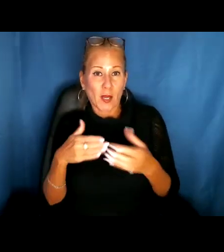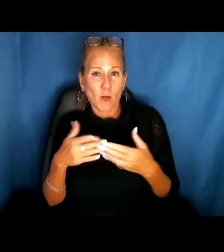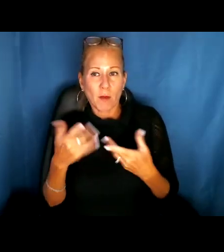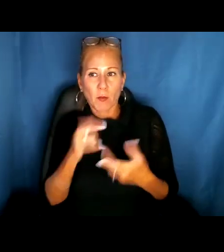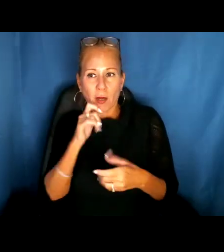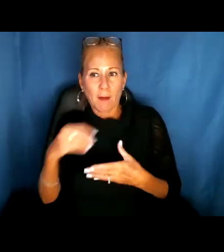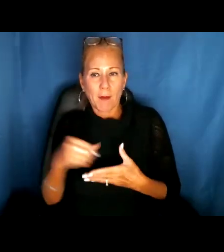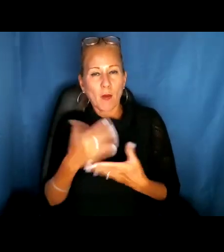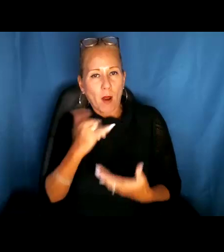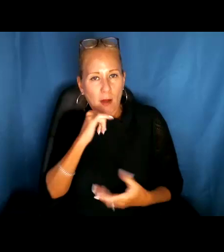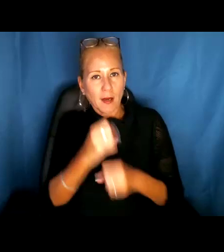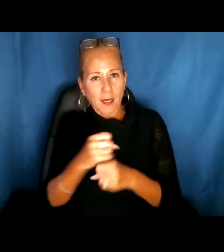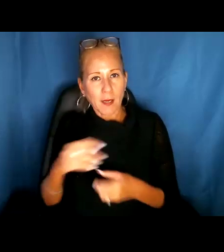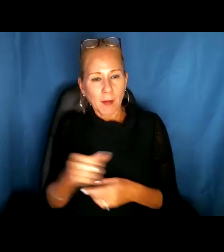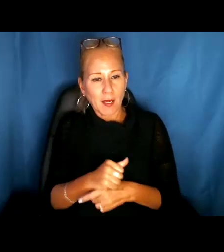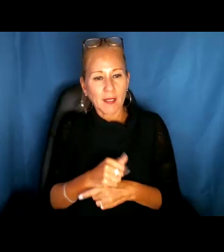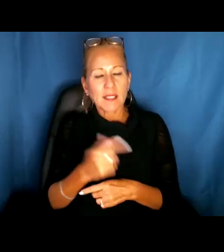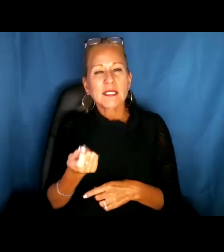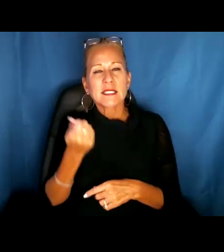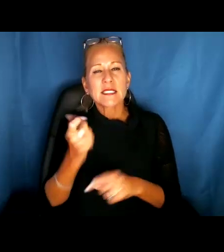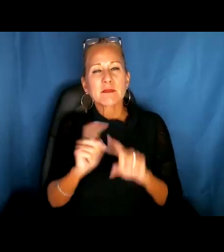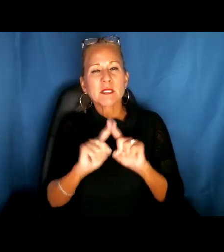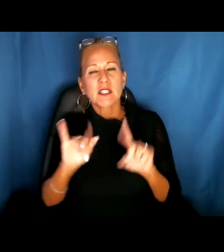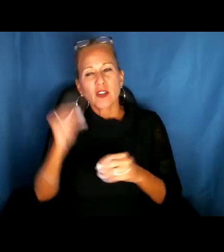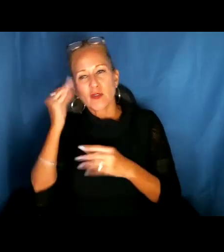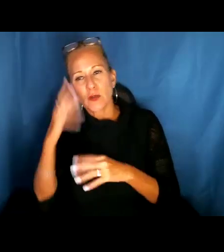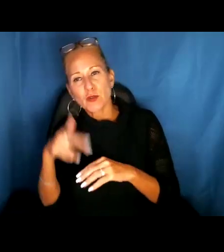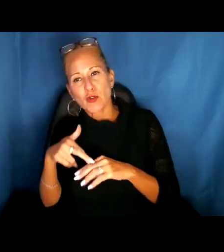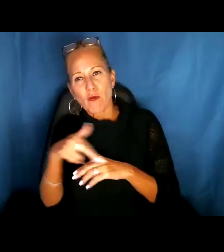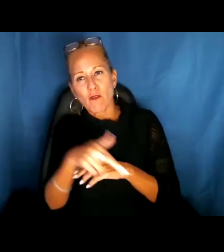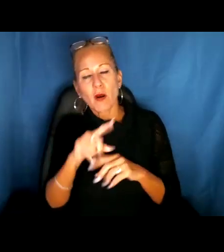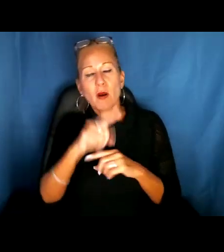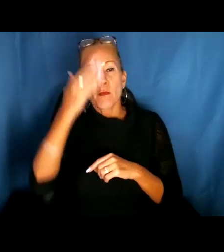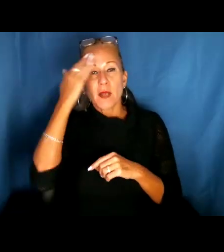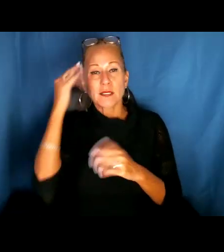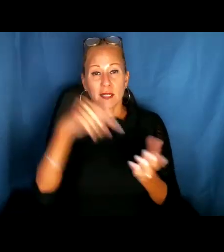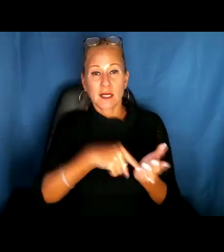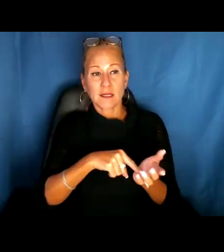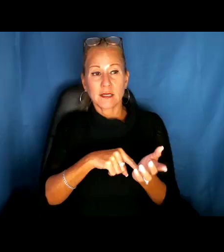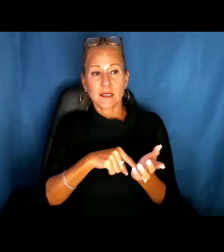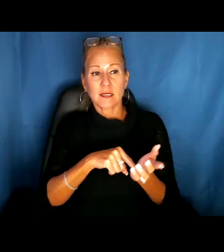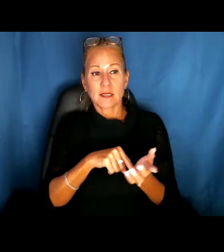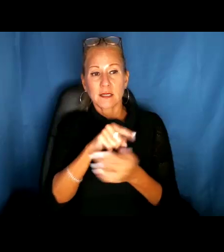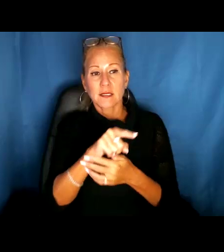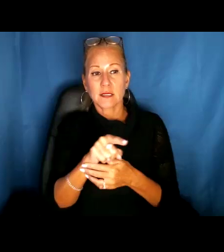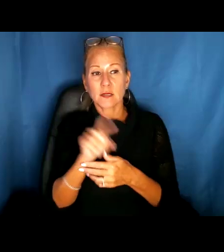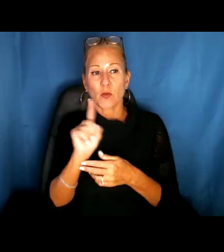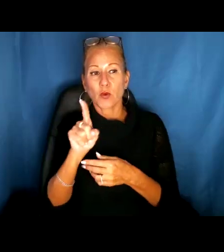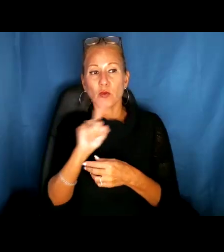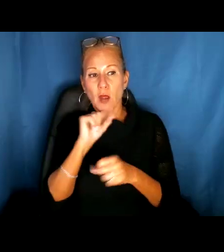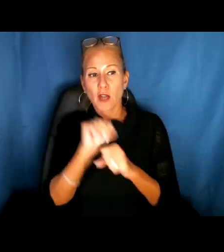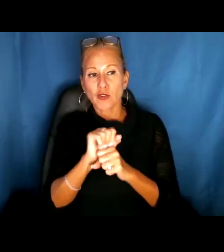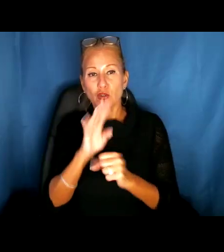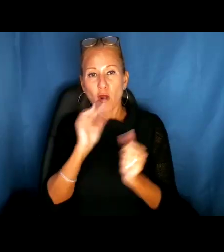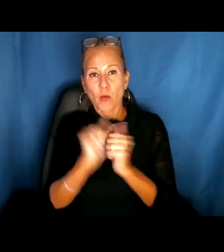again, that's the information and assistance service, a little bit different than information and referral, because this is where you actually talk